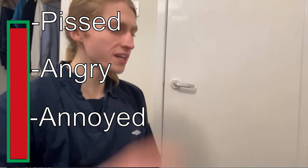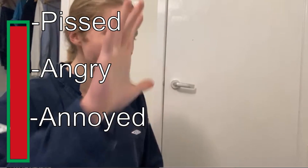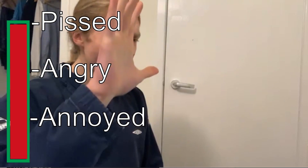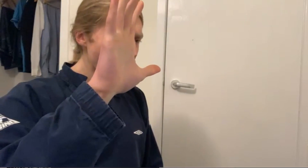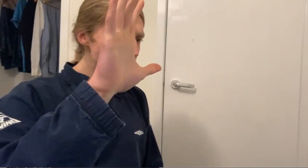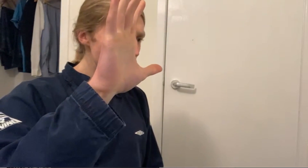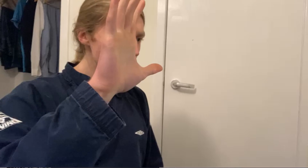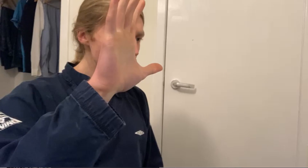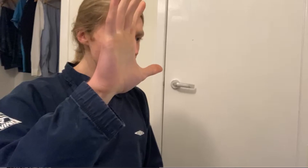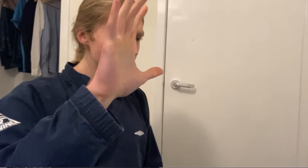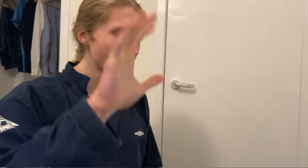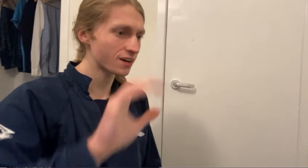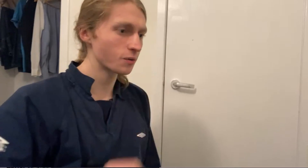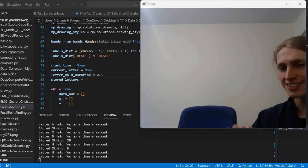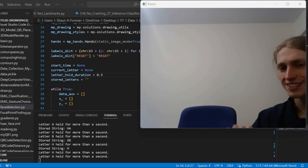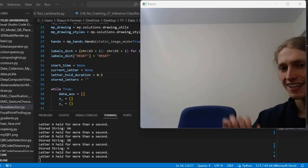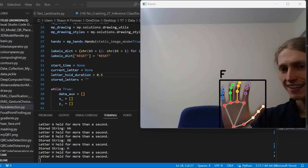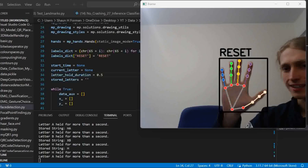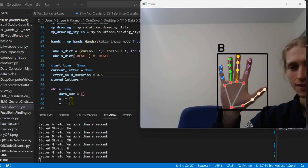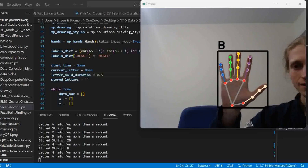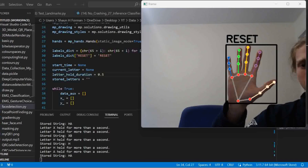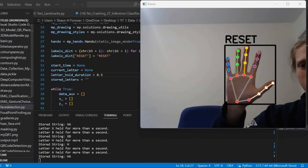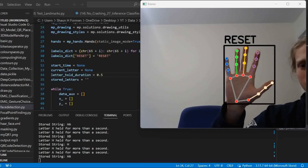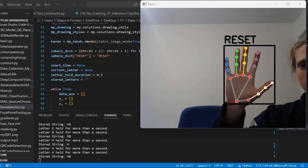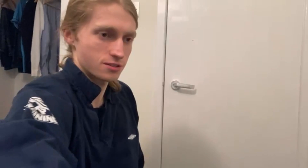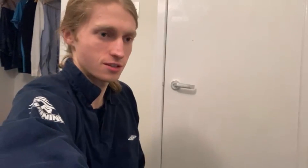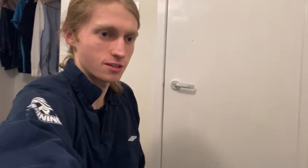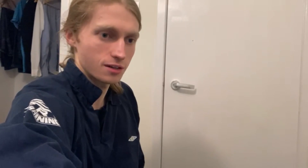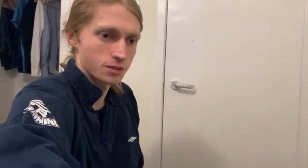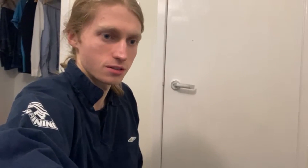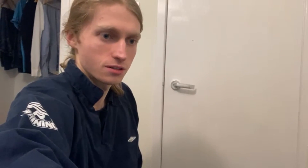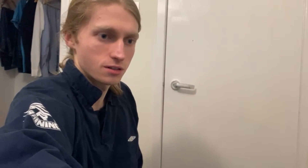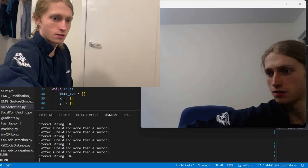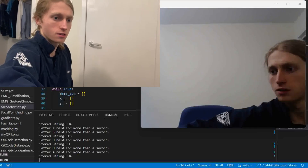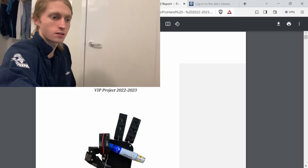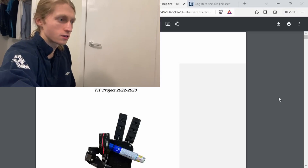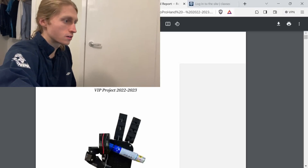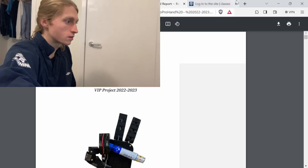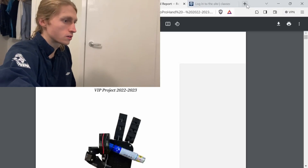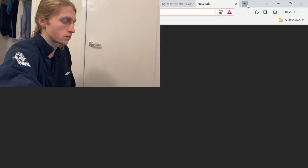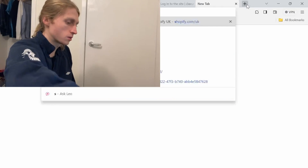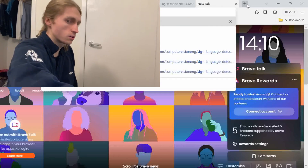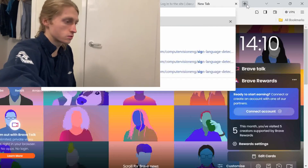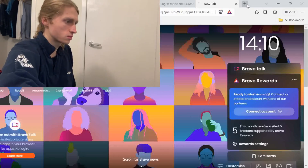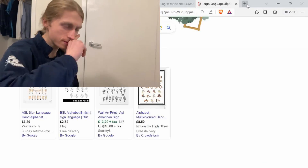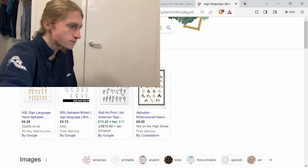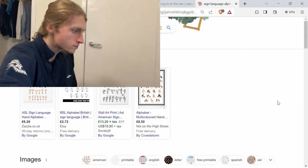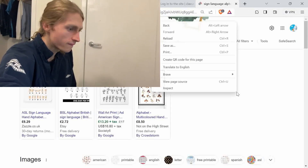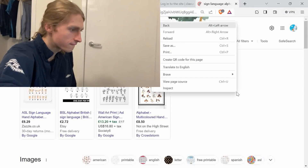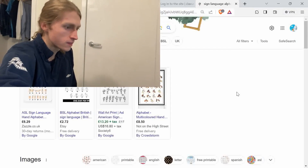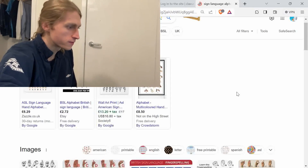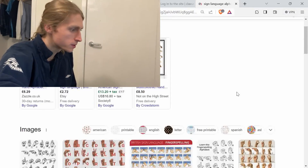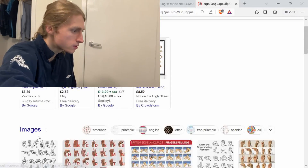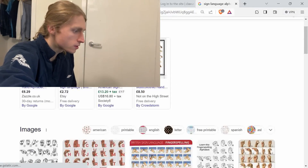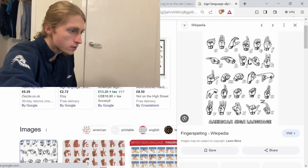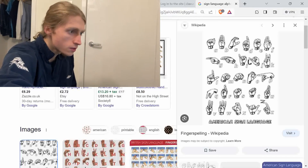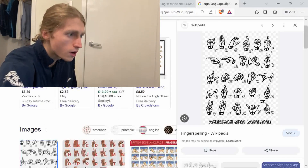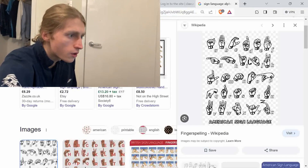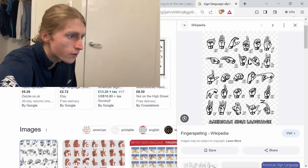my god, what the fuck? What is E? Huh. I.e. if you actually know sign language, and are not having to rely on a Google image,